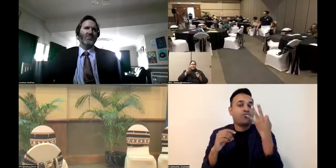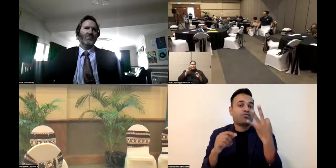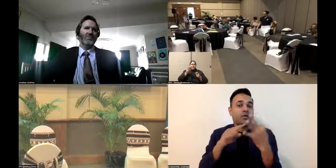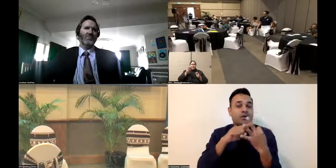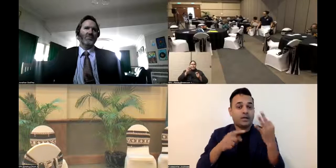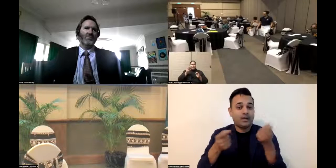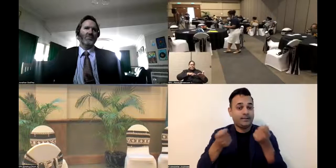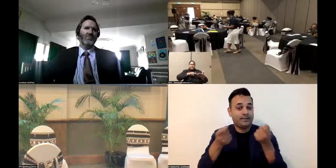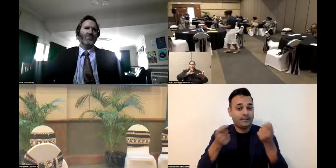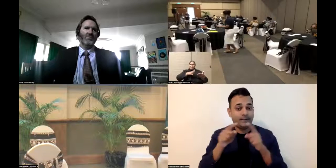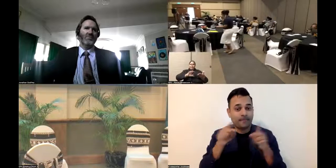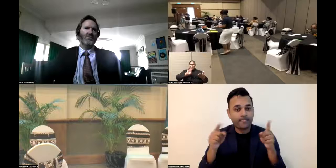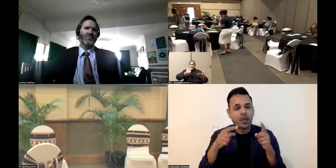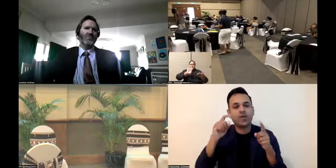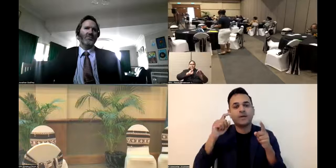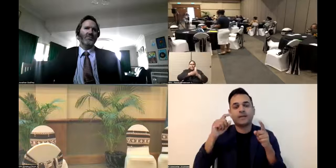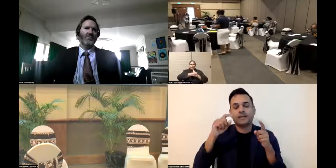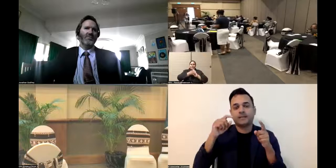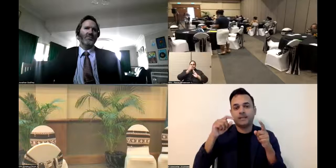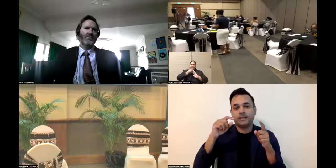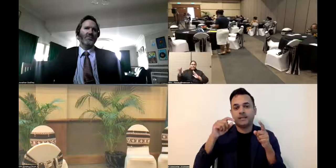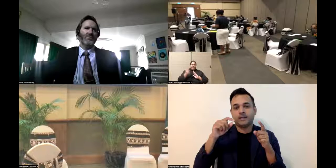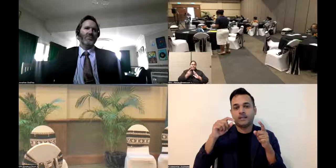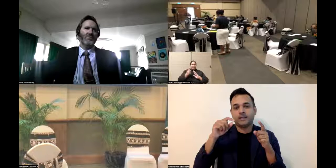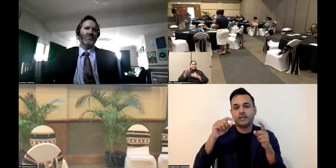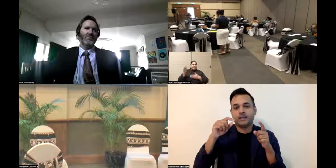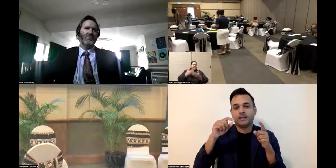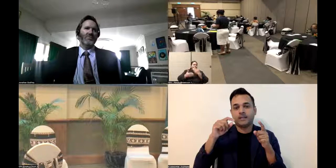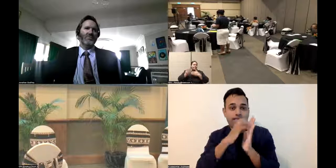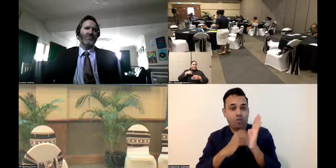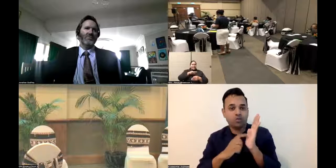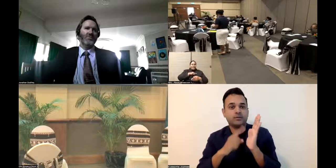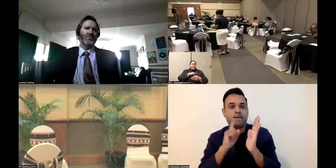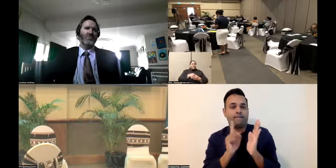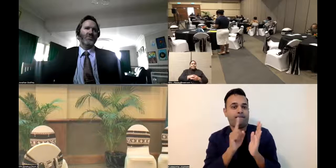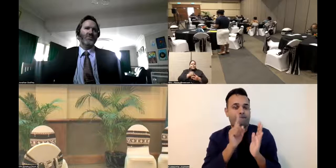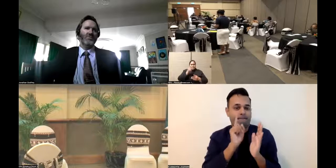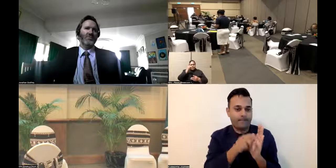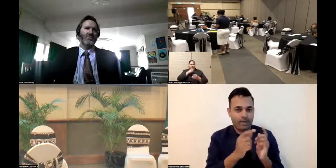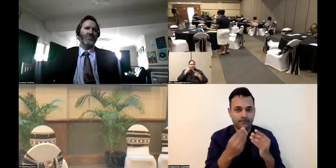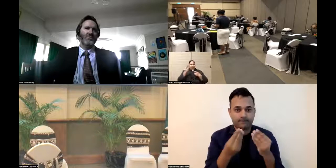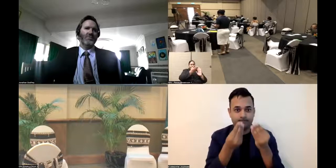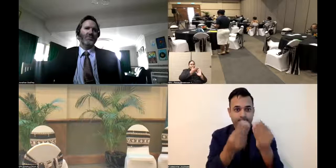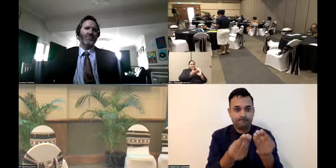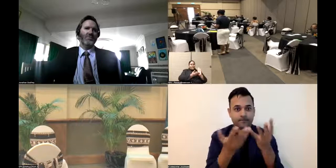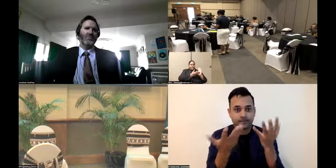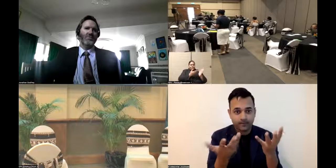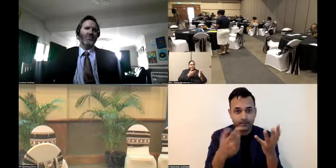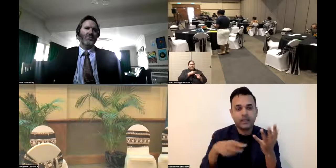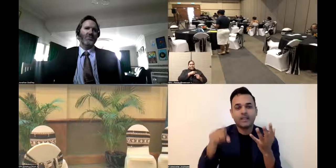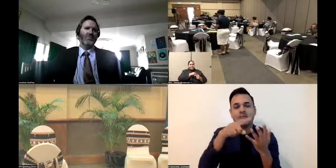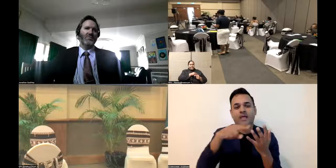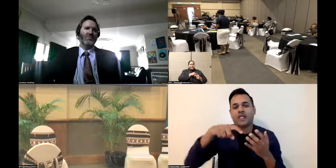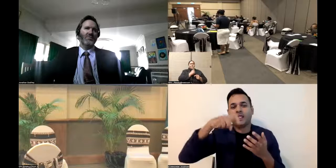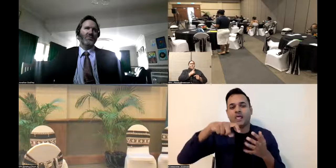to get those recommendations in consultation with the rapporteurs in the three different breakout sessions.